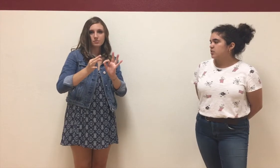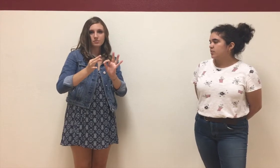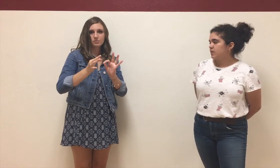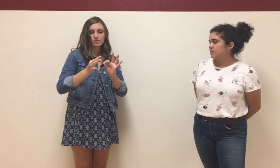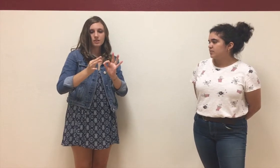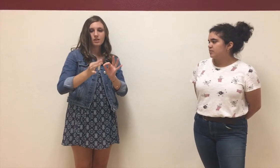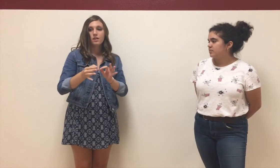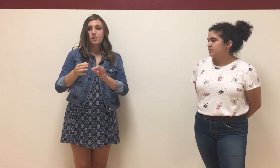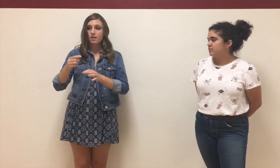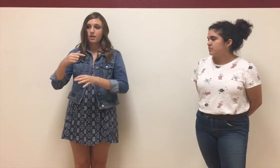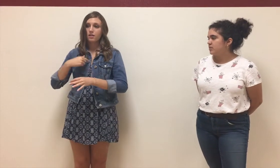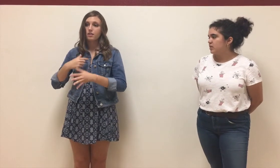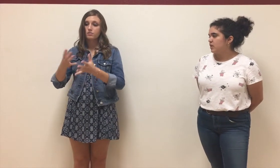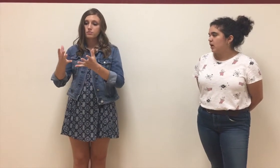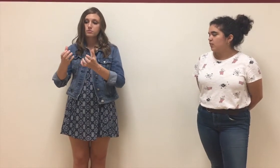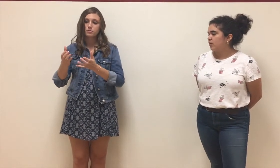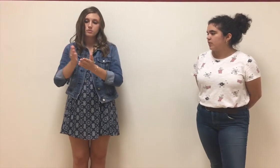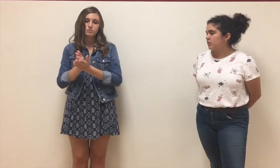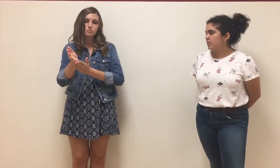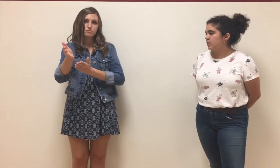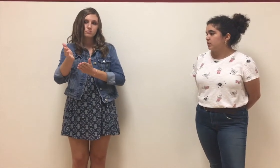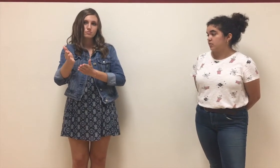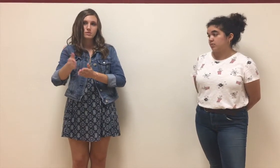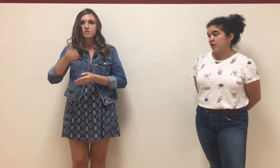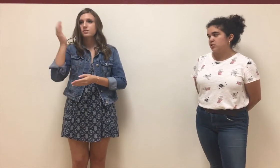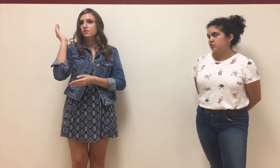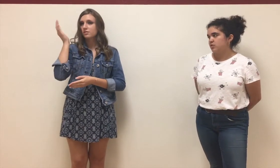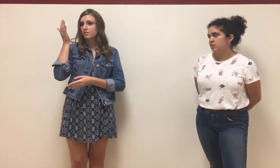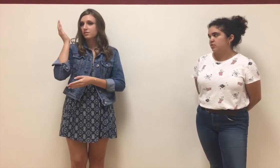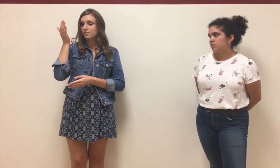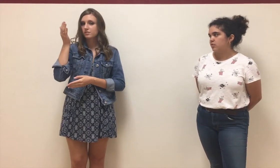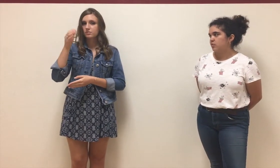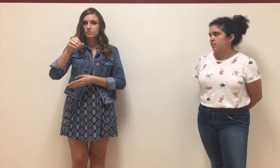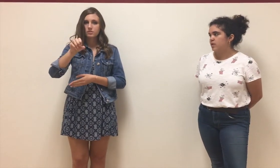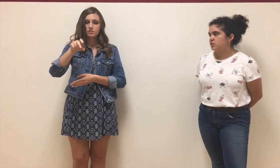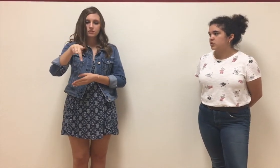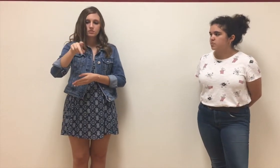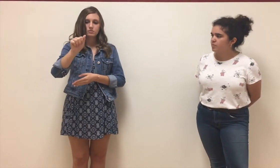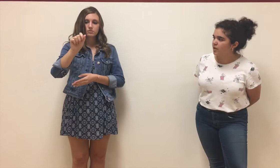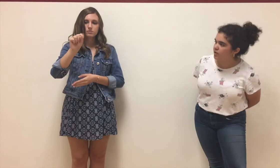interpreting. I want to be majoring in speech